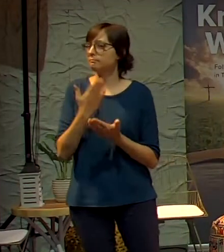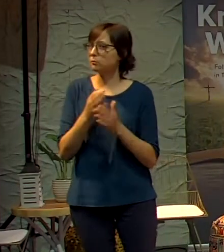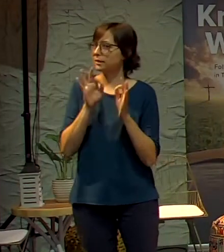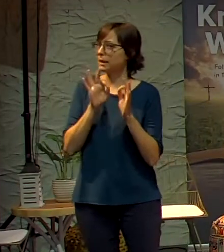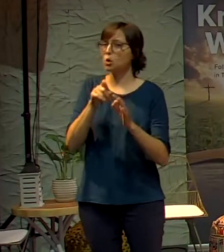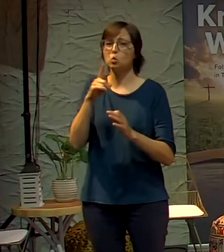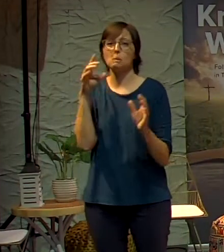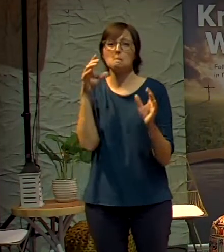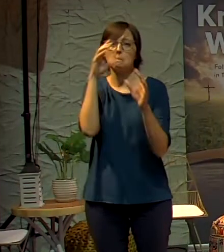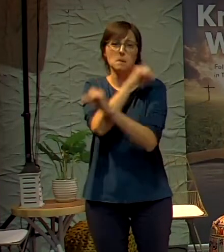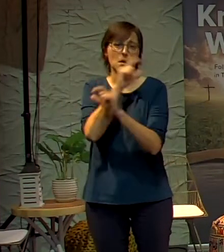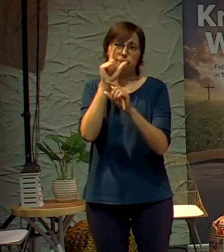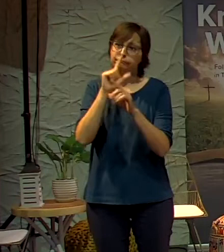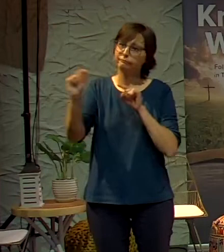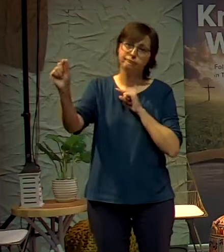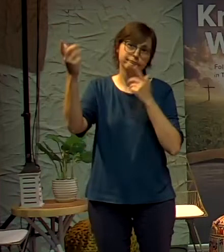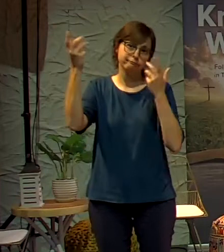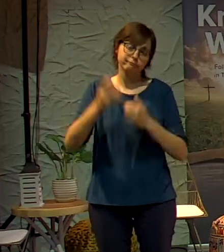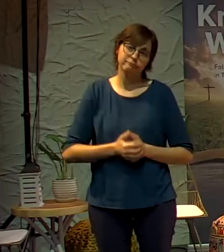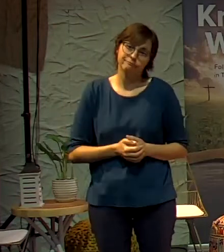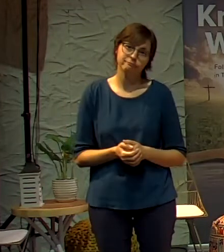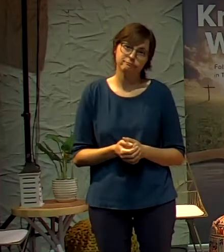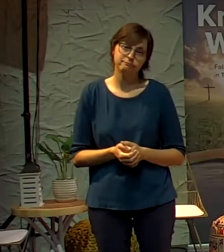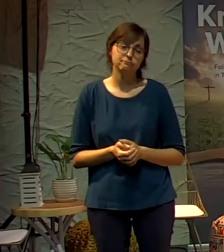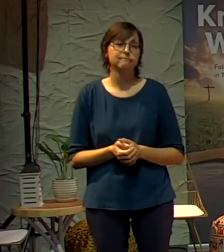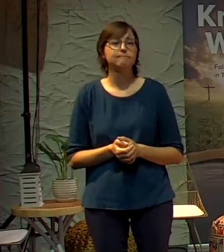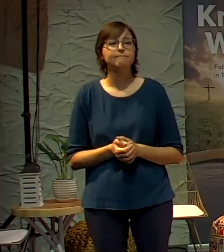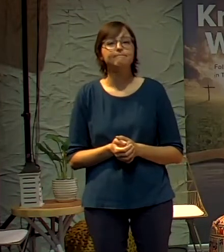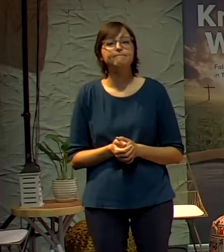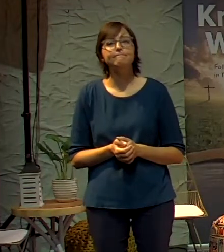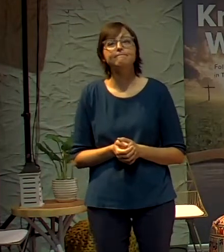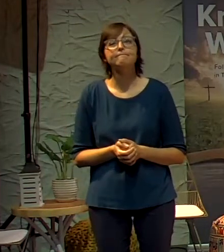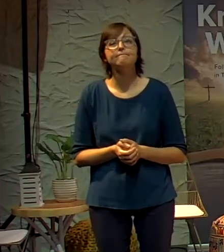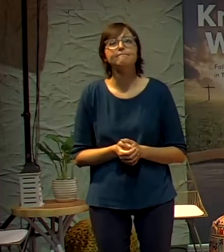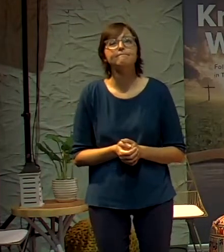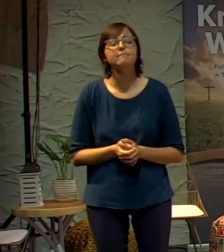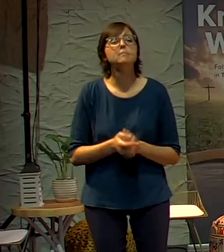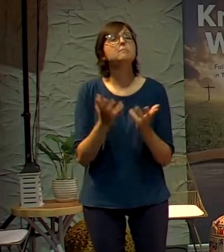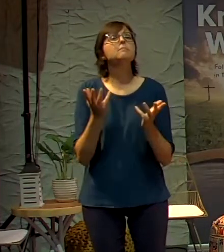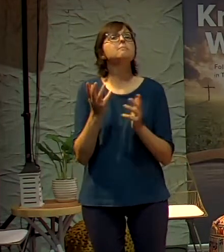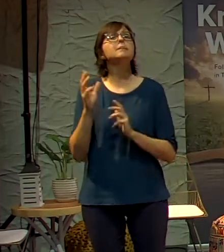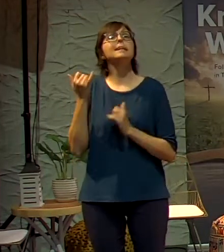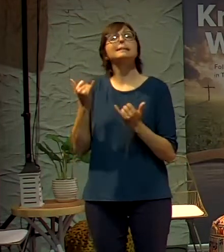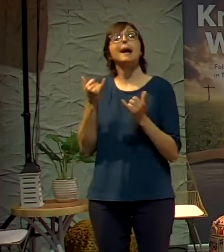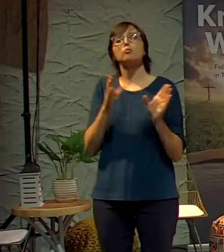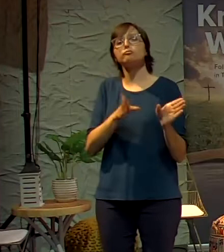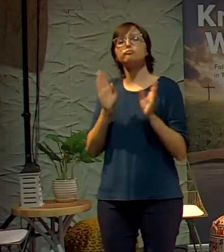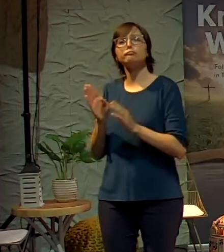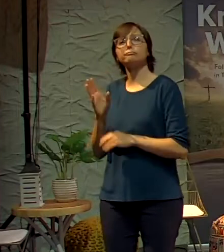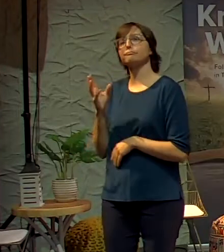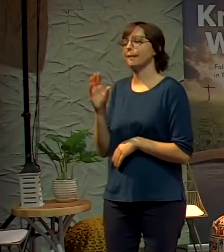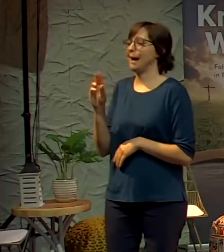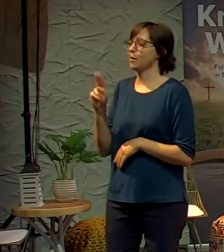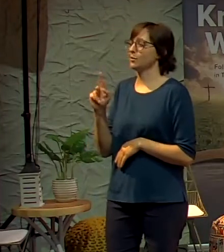boat. You've literally missed the boat. Here's an outsider's logic. Can I explain to you what the difference is? And maybe you can choose and